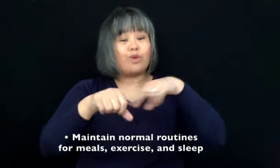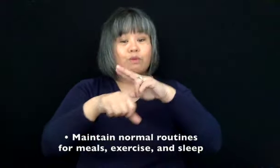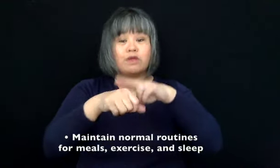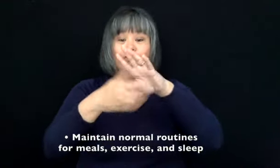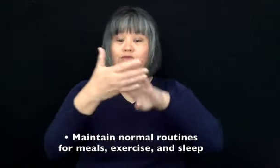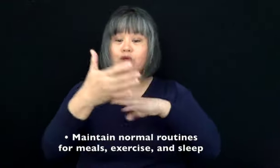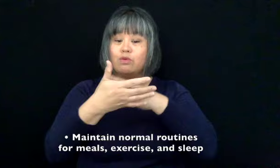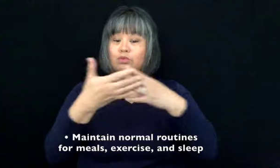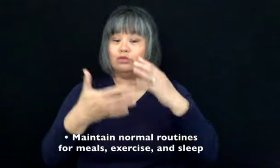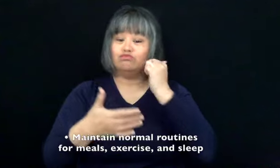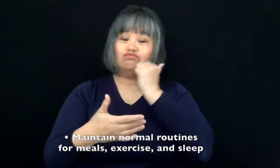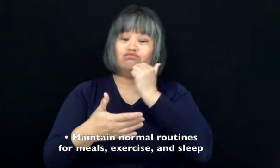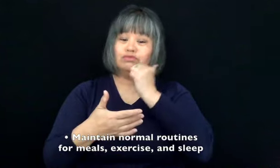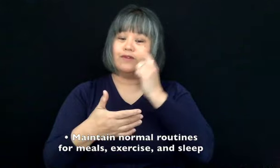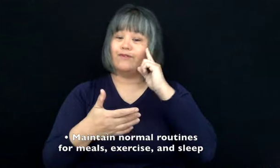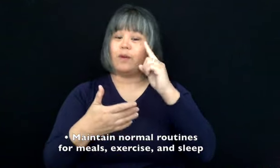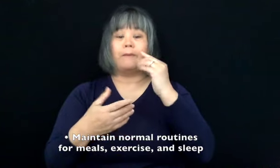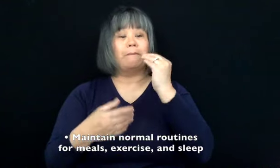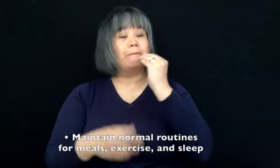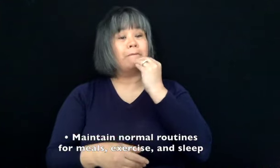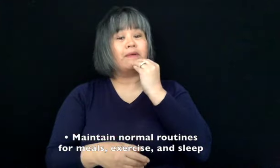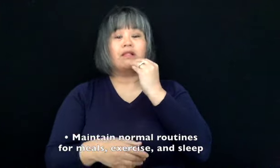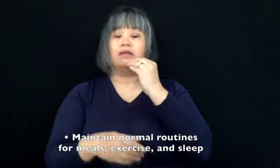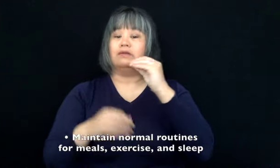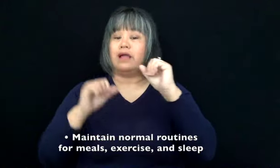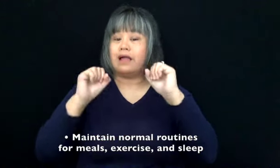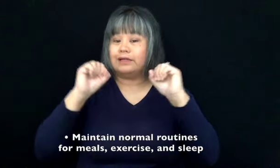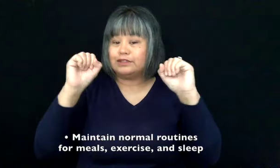maintain normal routines for meals, exercise, and sleep,